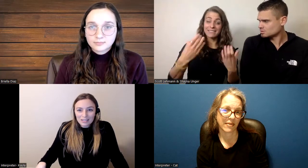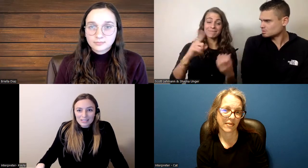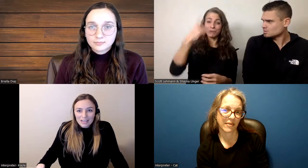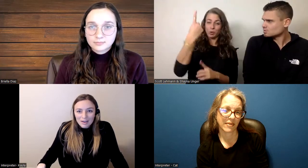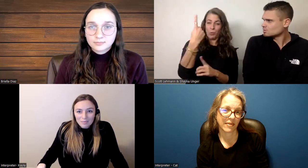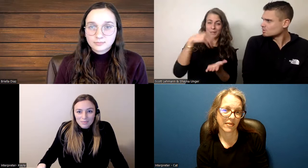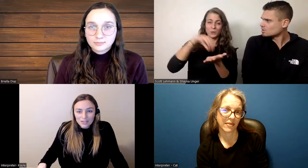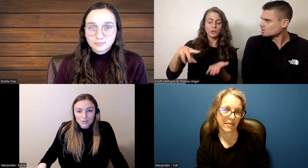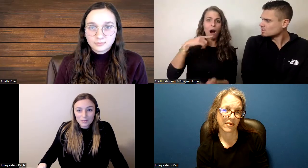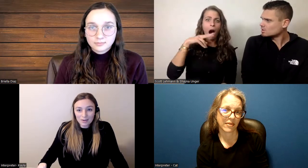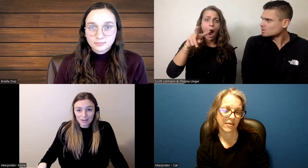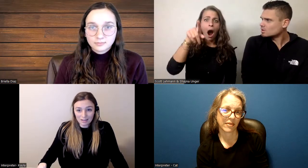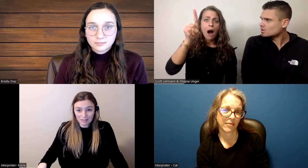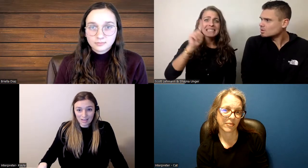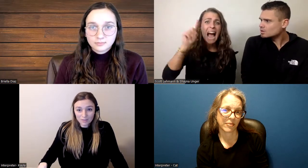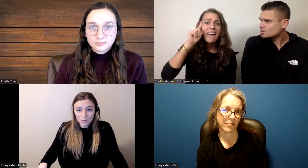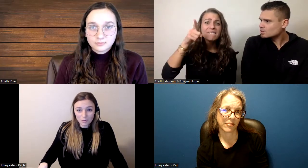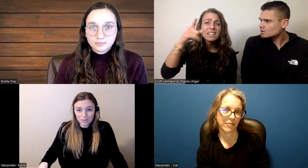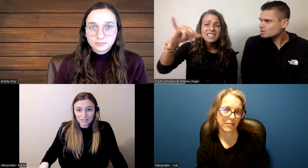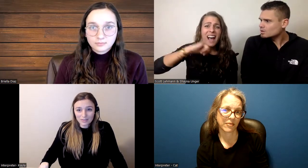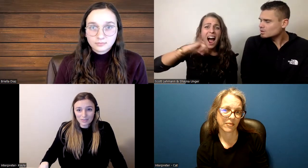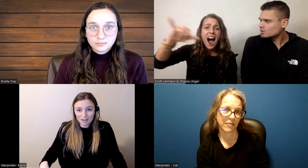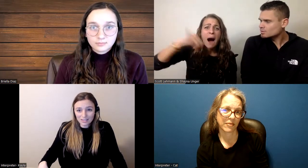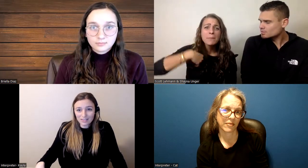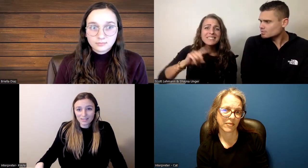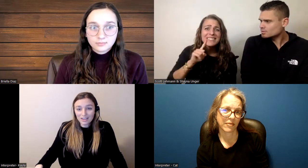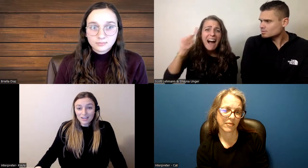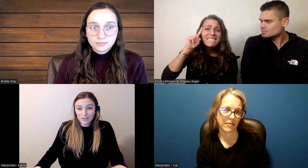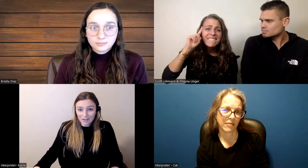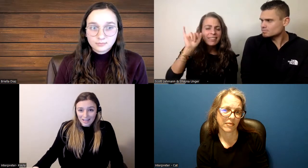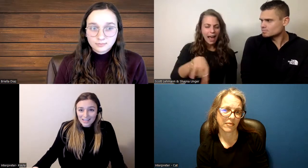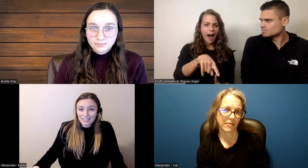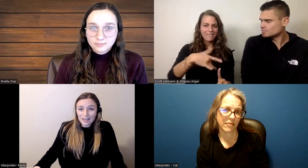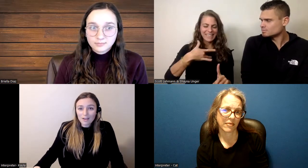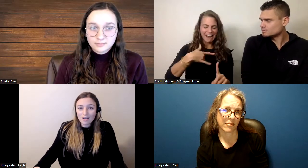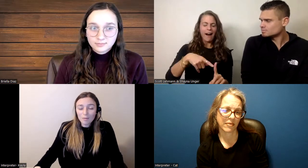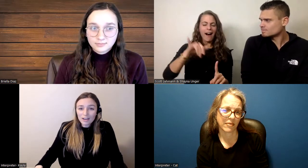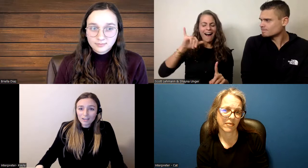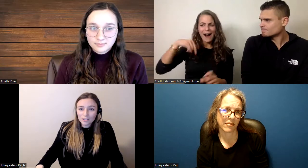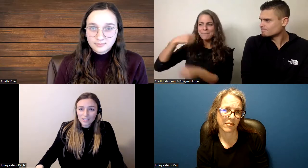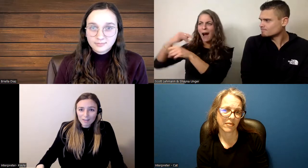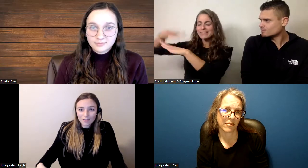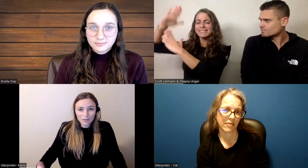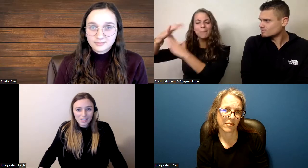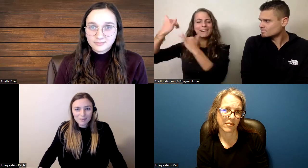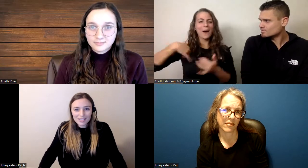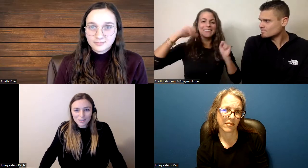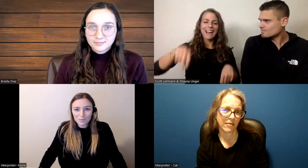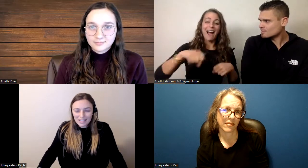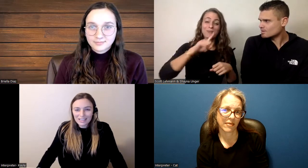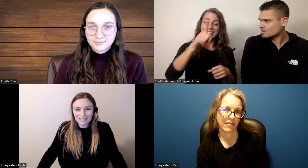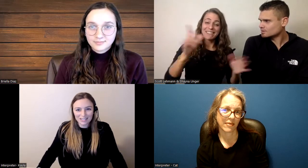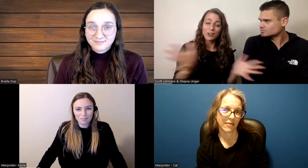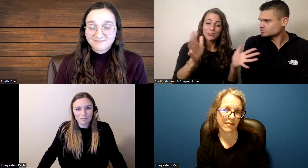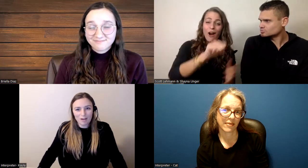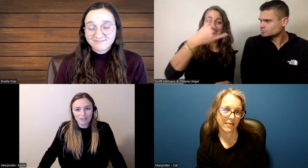we went, to, deaf school, and we talked to, you know, a class, and they thought, oh my gosh, you're deaf, you're the same as us, we